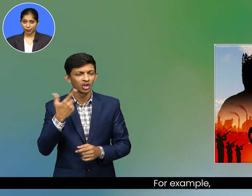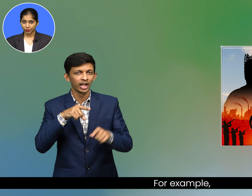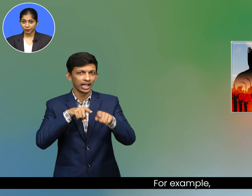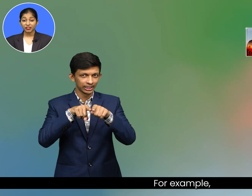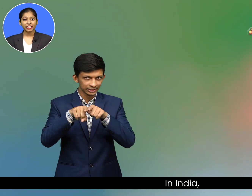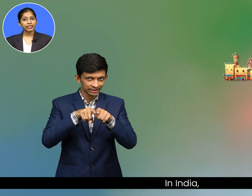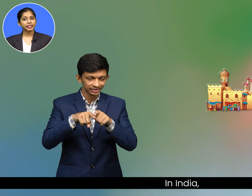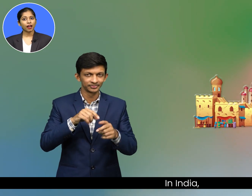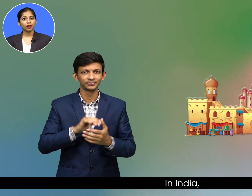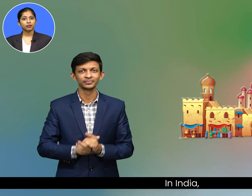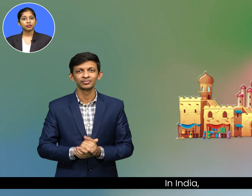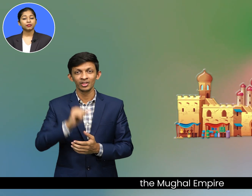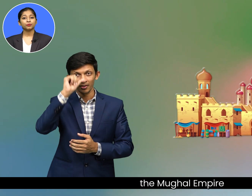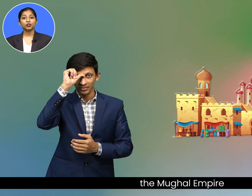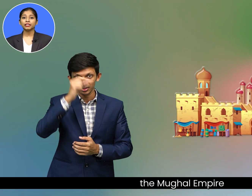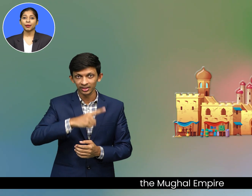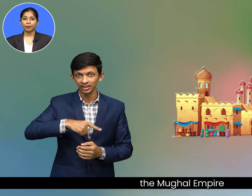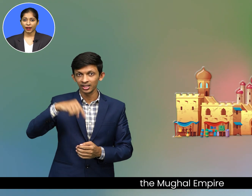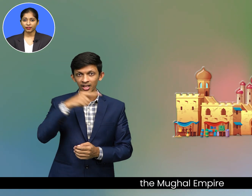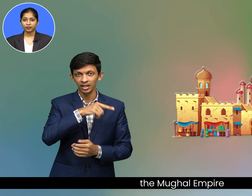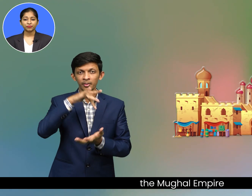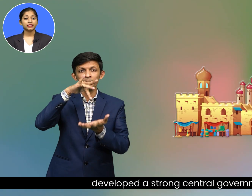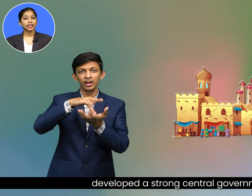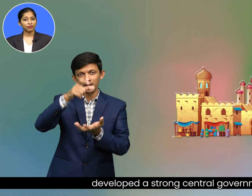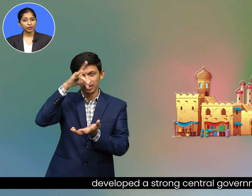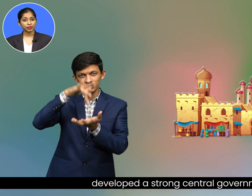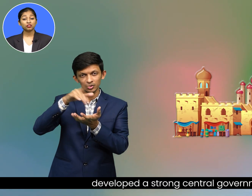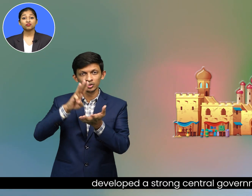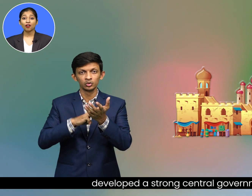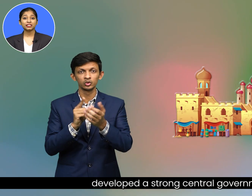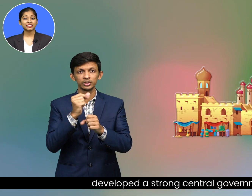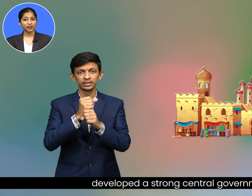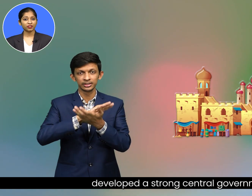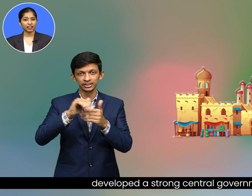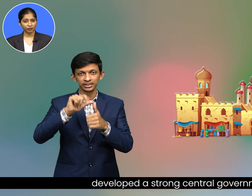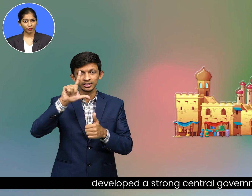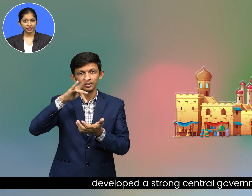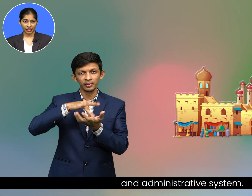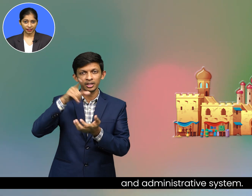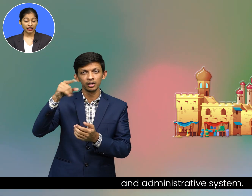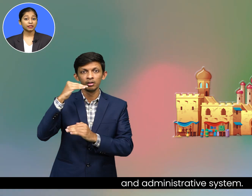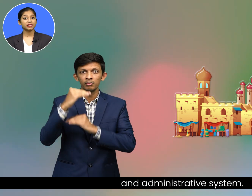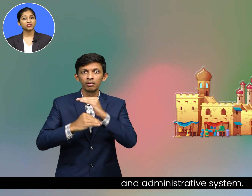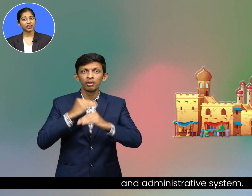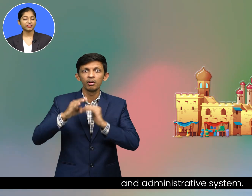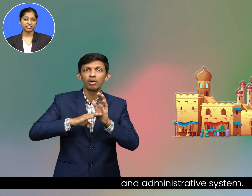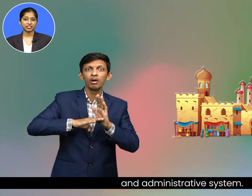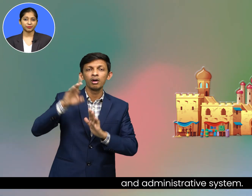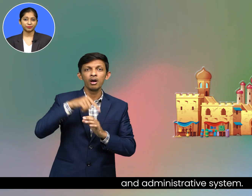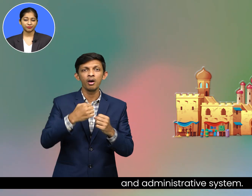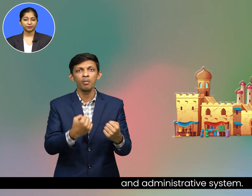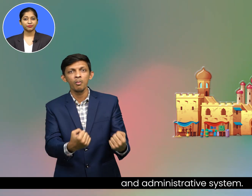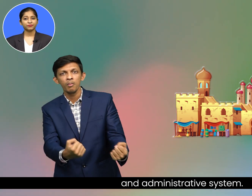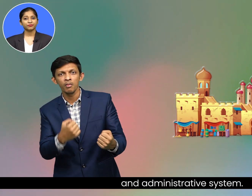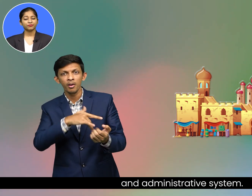For example, in India, the Mughal Empire developed a strong central government and administrative